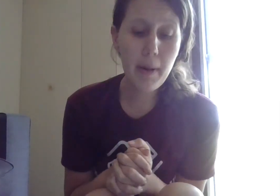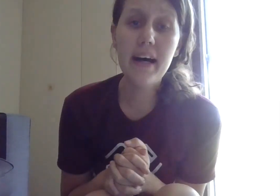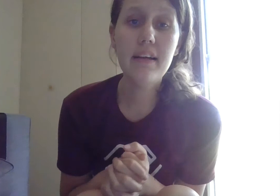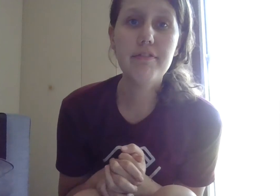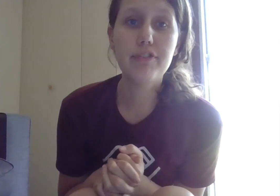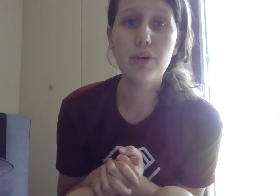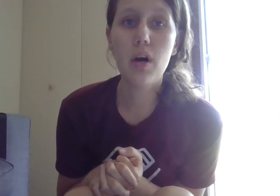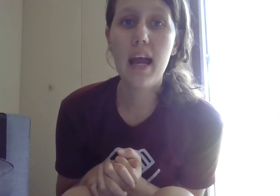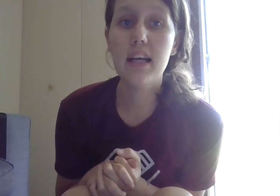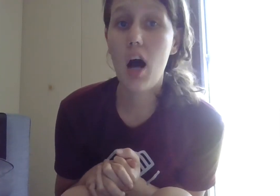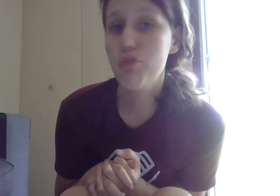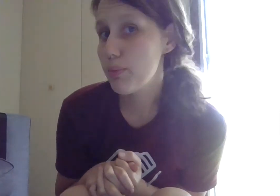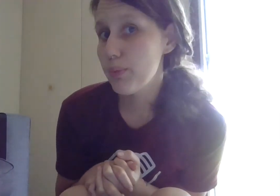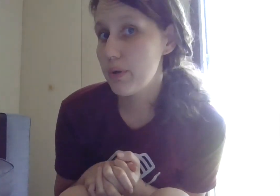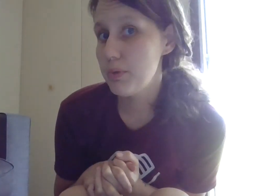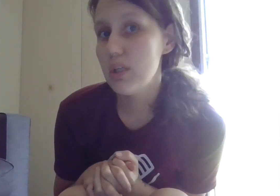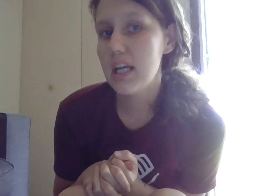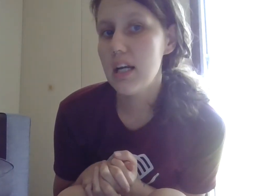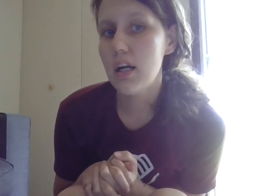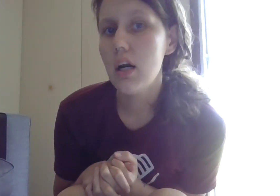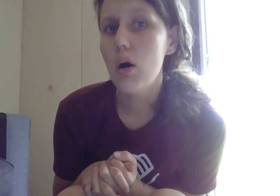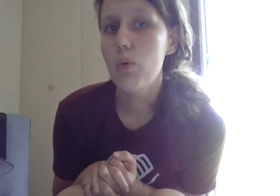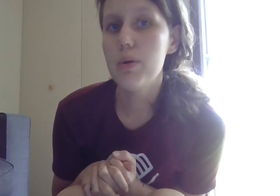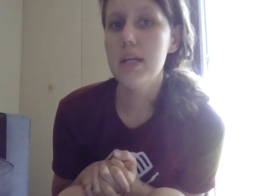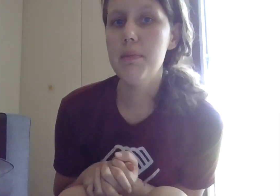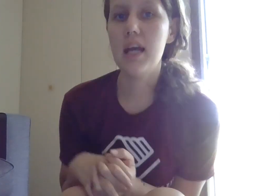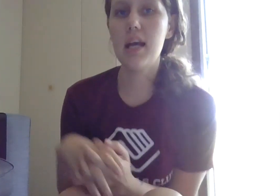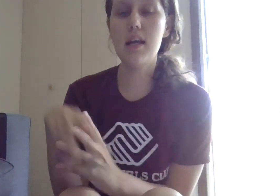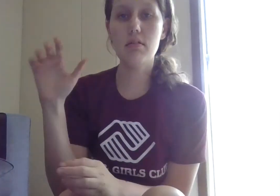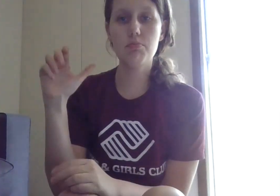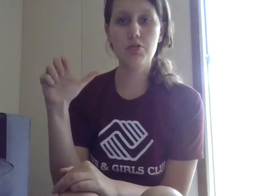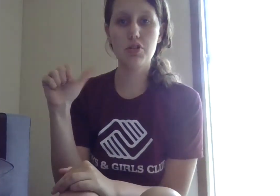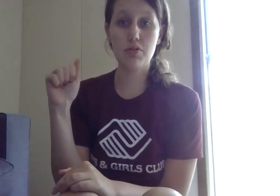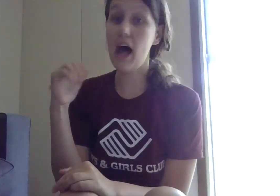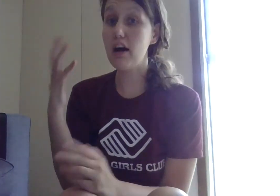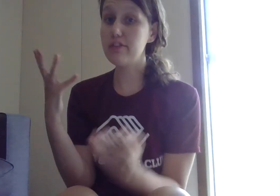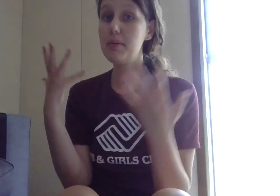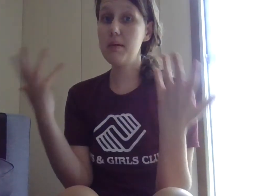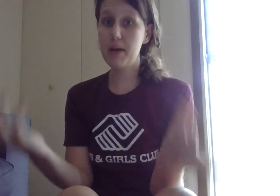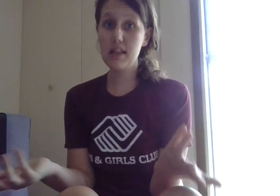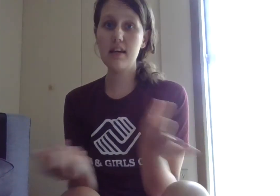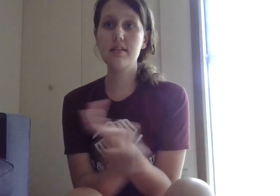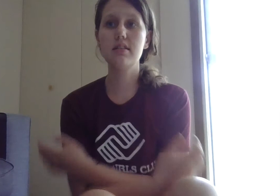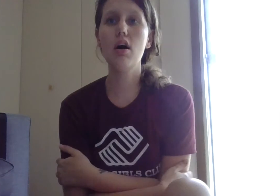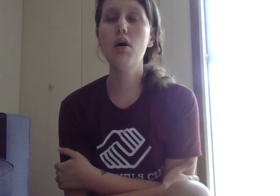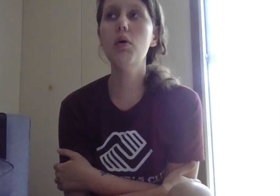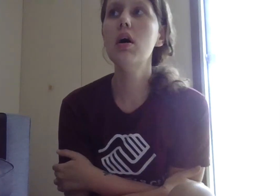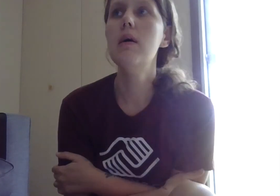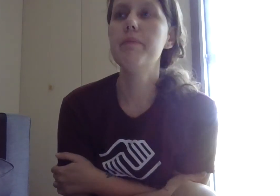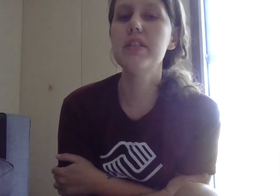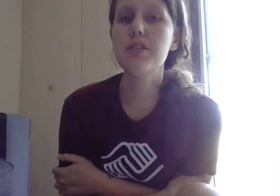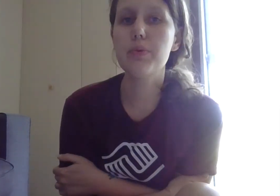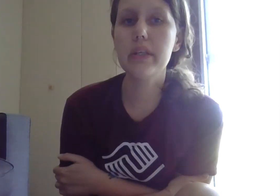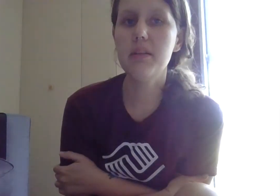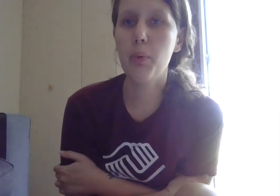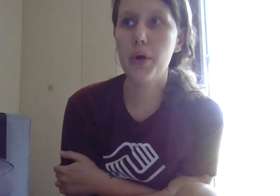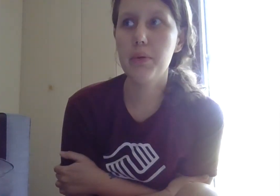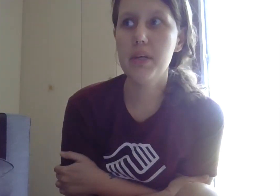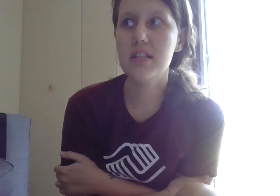But for a nonverbal communicator, we may do the alphabet by this. So this is really important because if